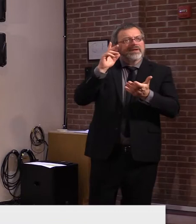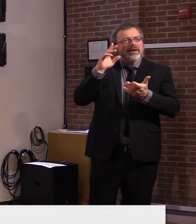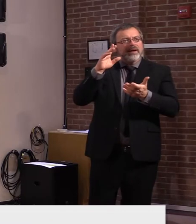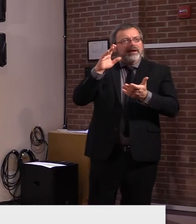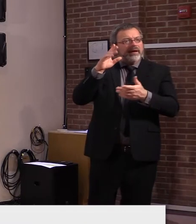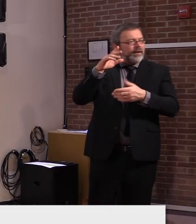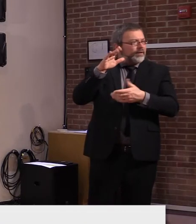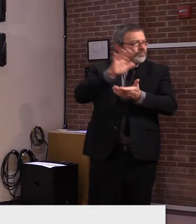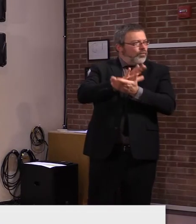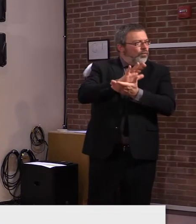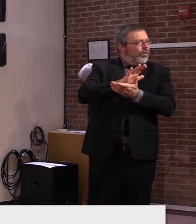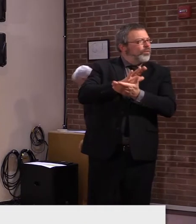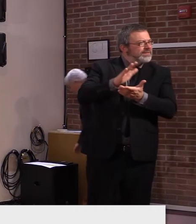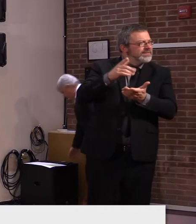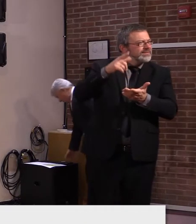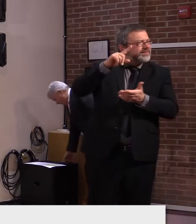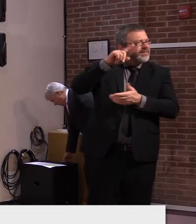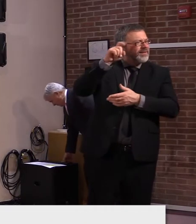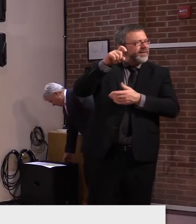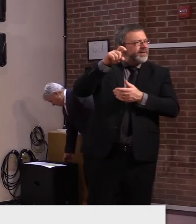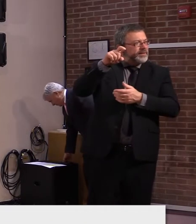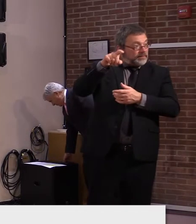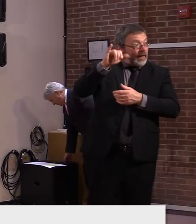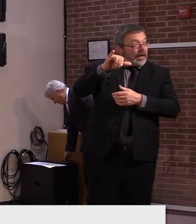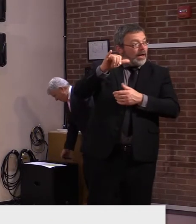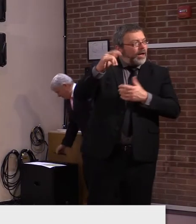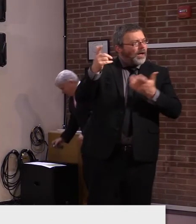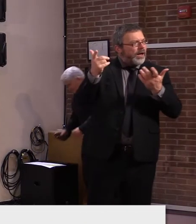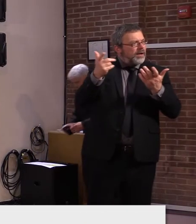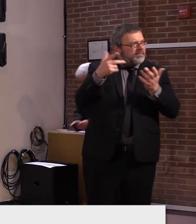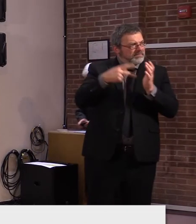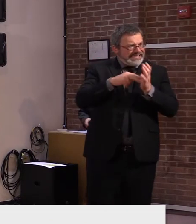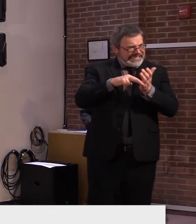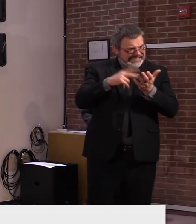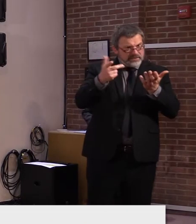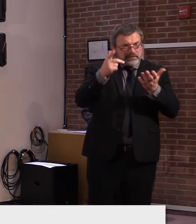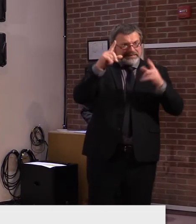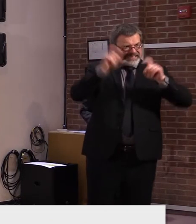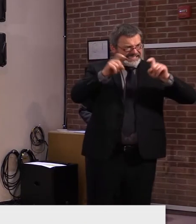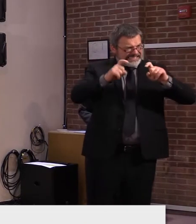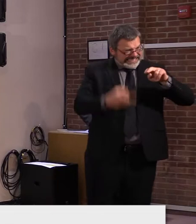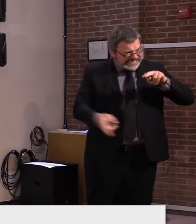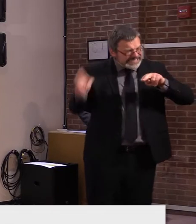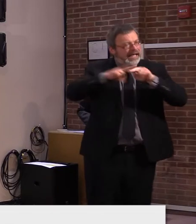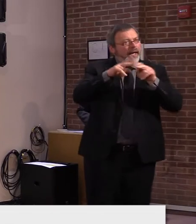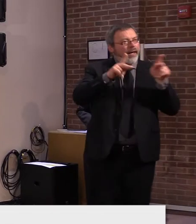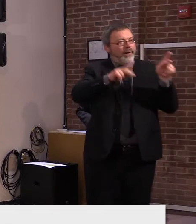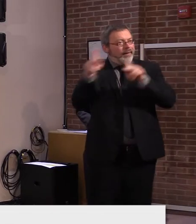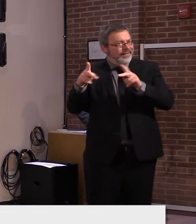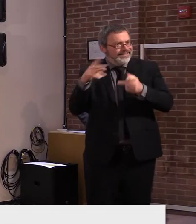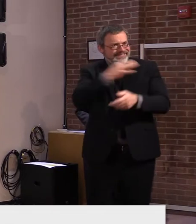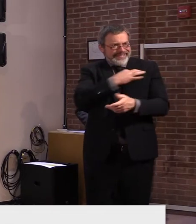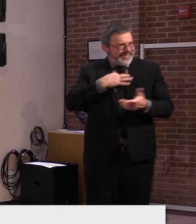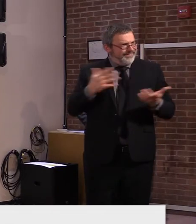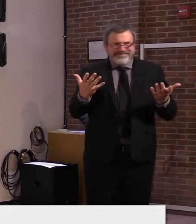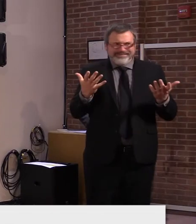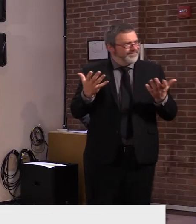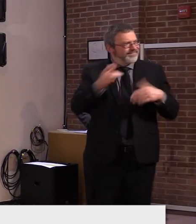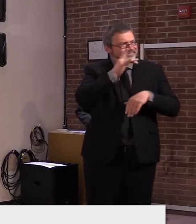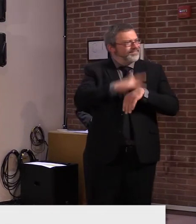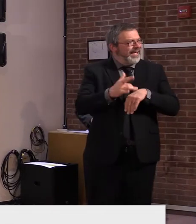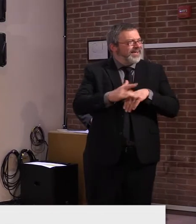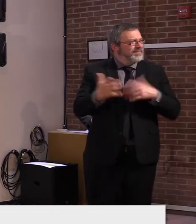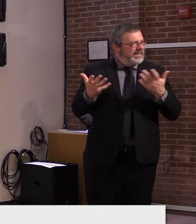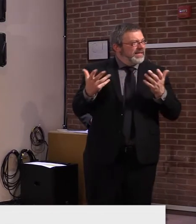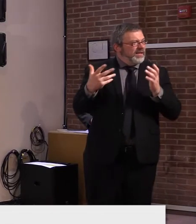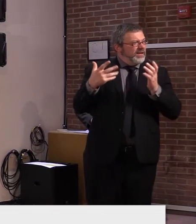sites. How realistic is it, though? Your administration has talked about how hard it is for employers to find staff. I mean, do you